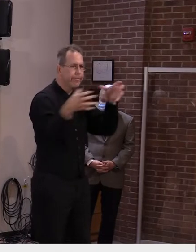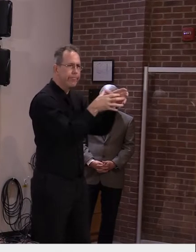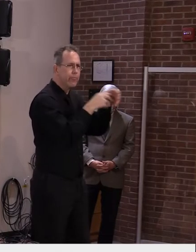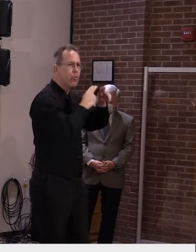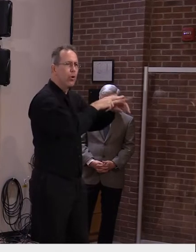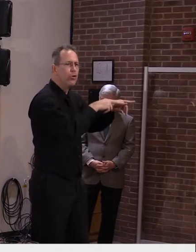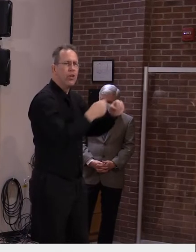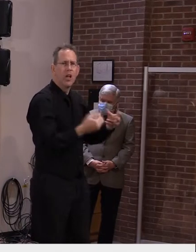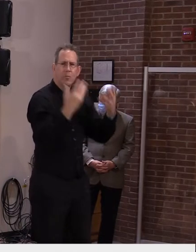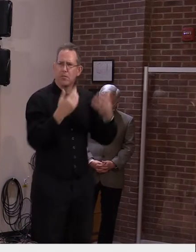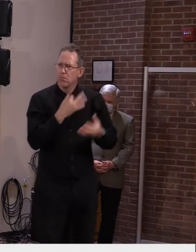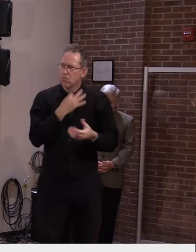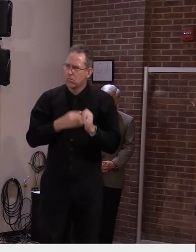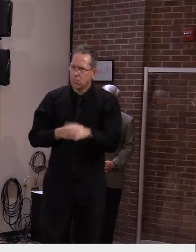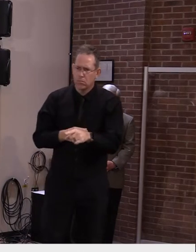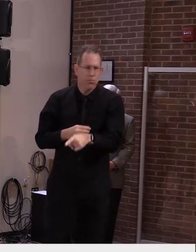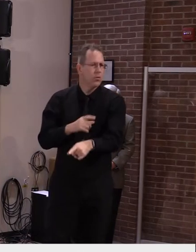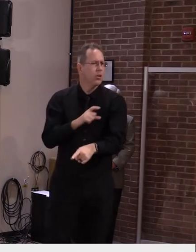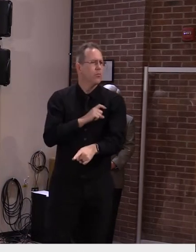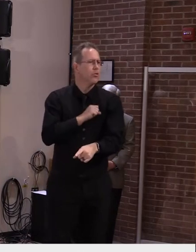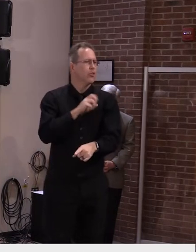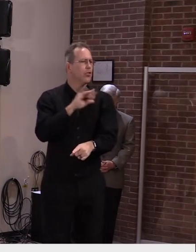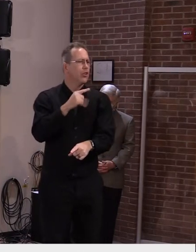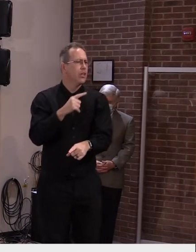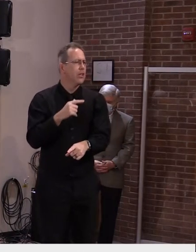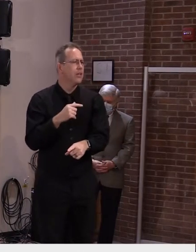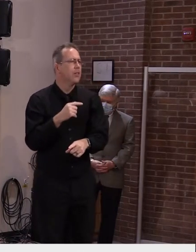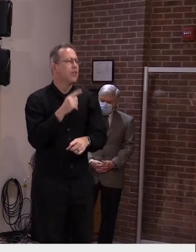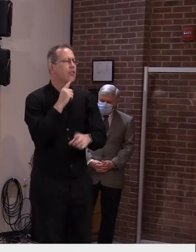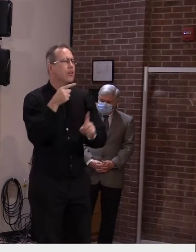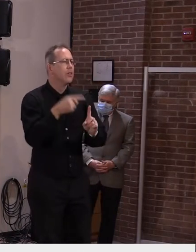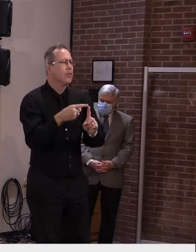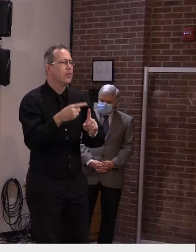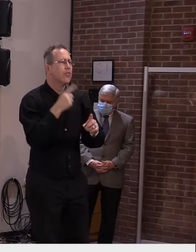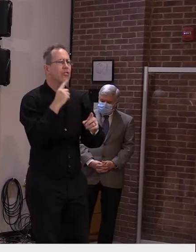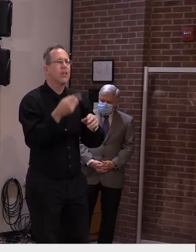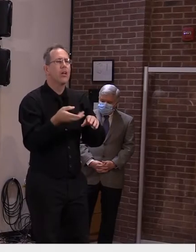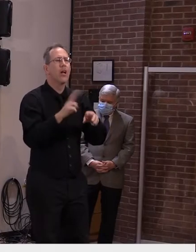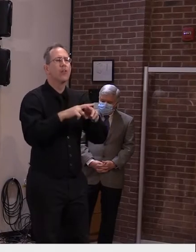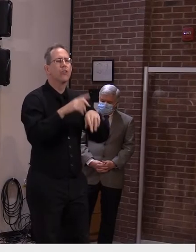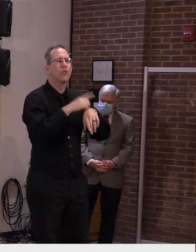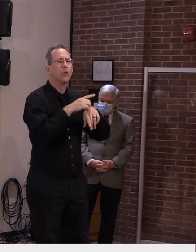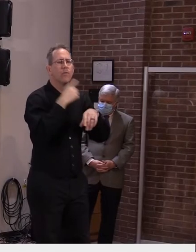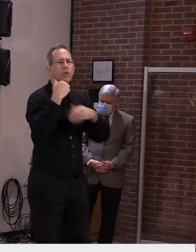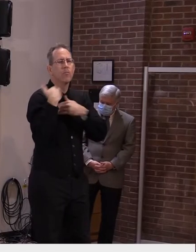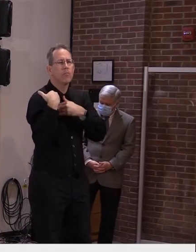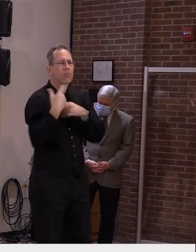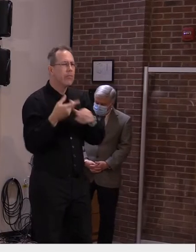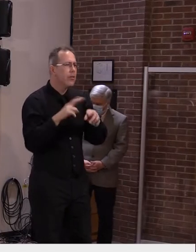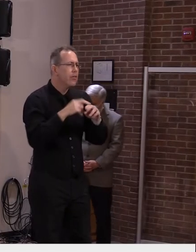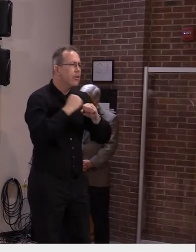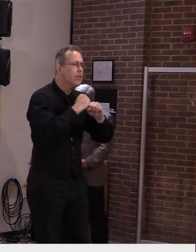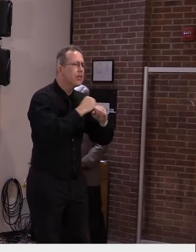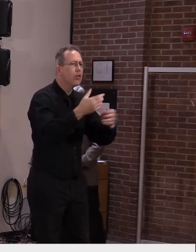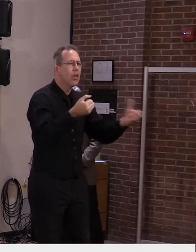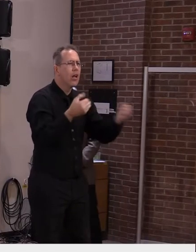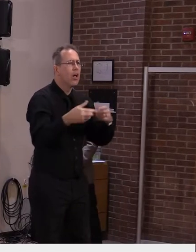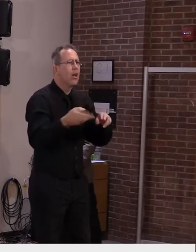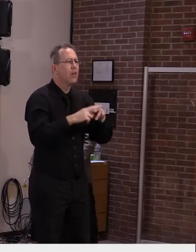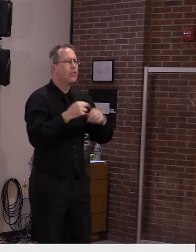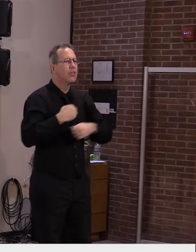that is an extra duty job, so it's hired, off-duty folks are hired, and I don't know what that